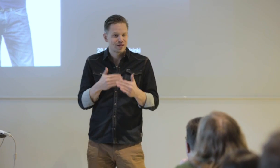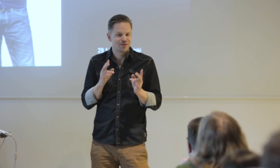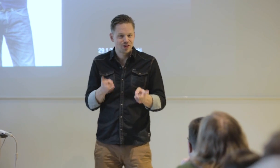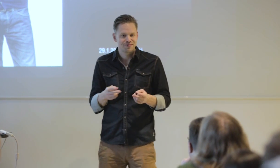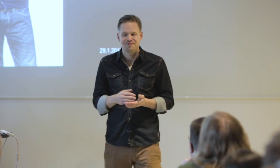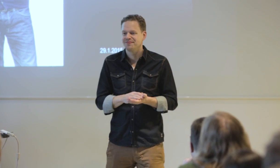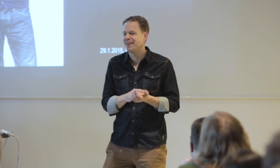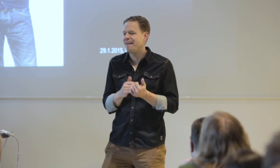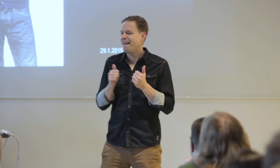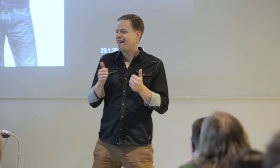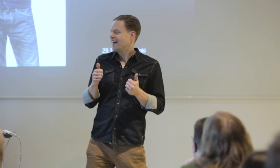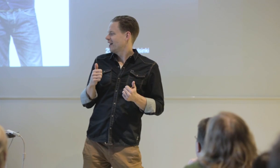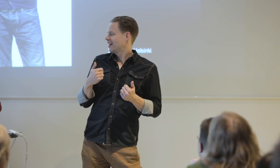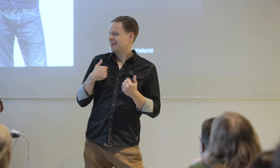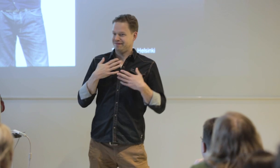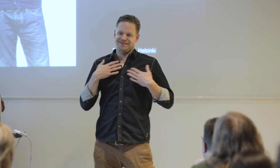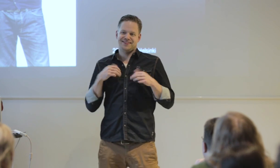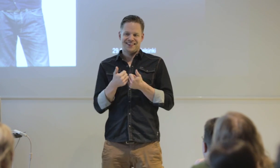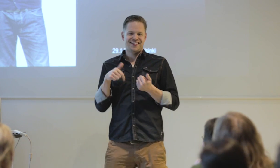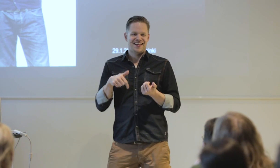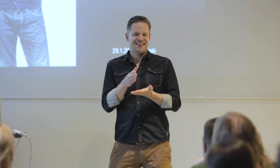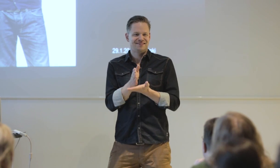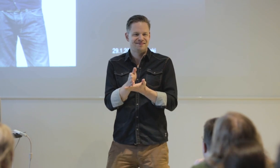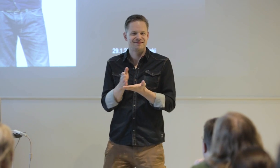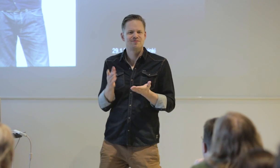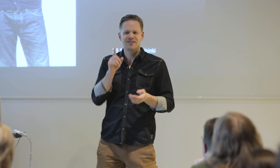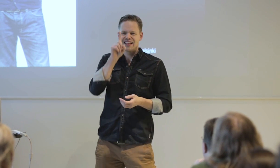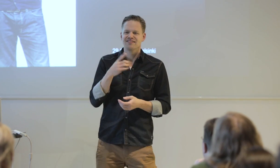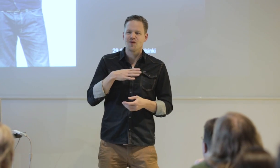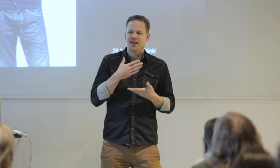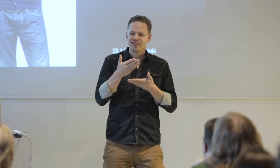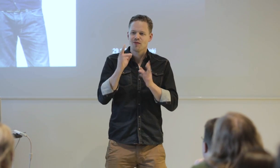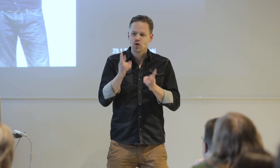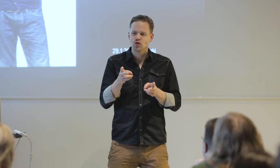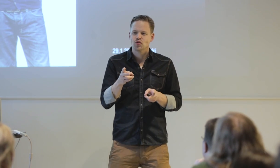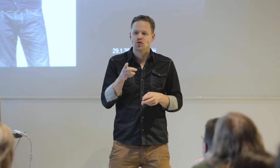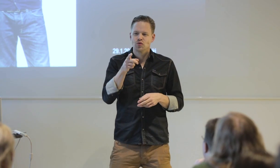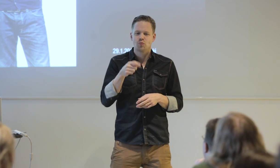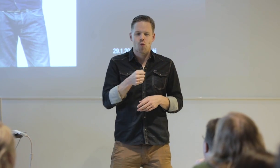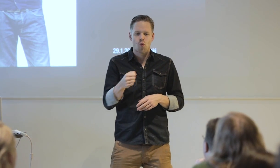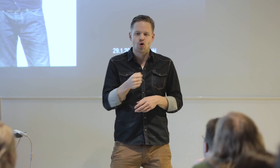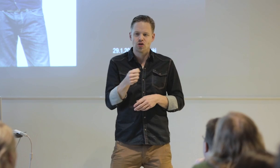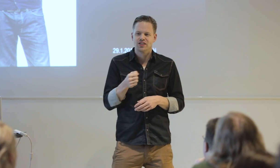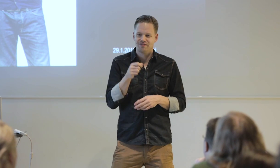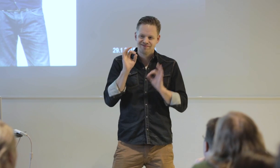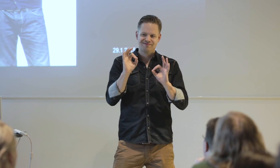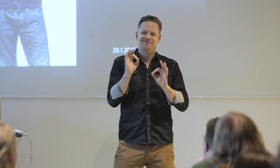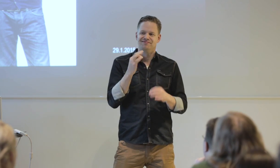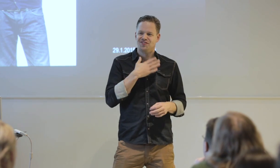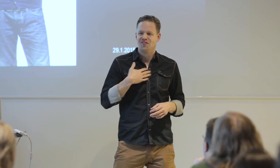Good morning, also on my behalf. It's nice to be here to give a speech. And would also thank you for the porridge,